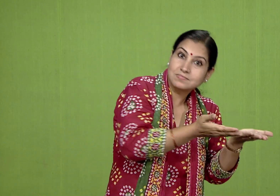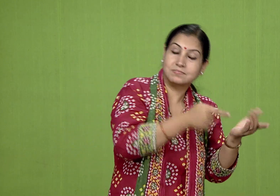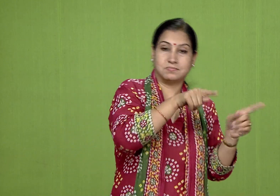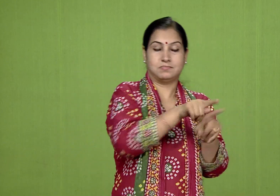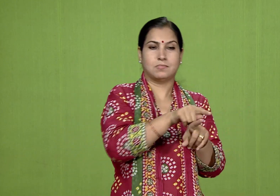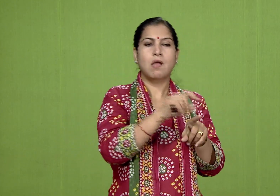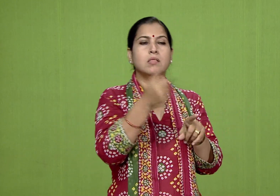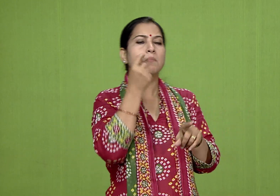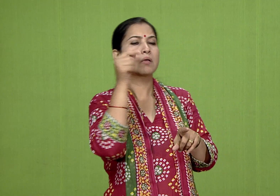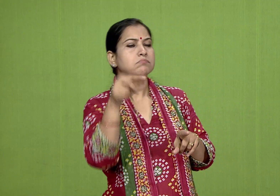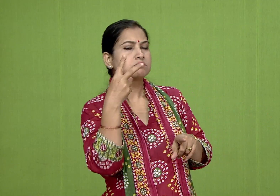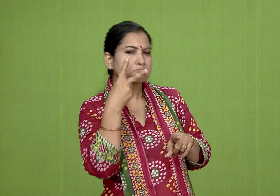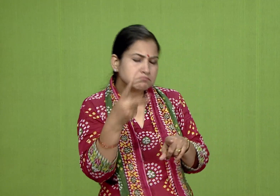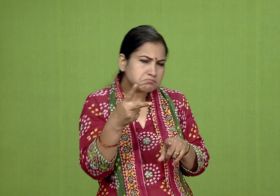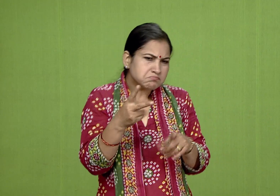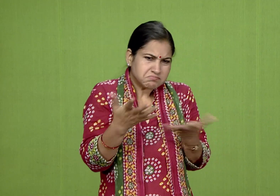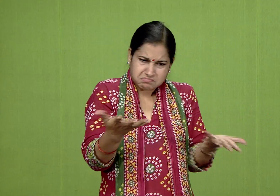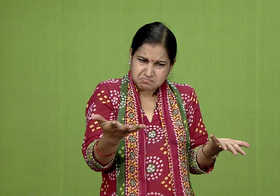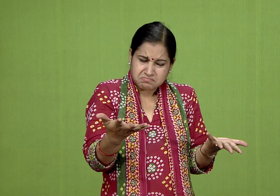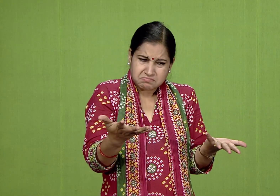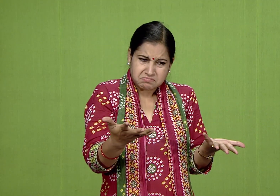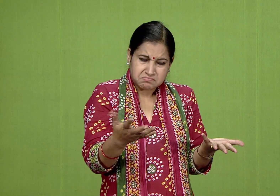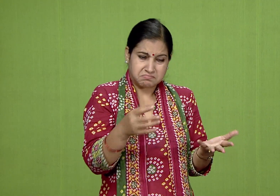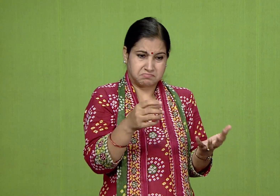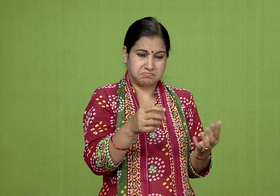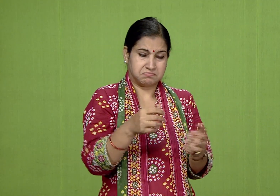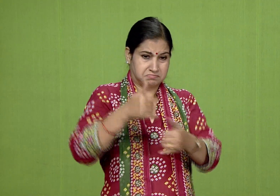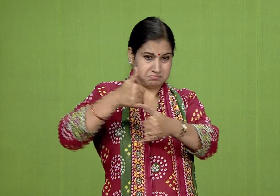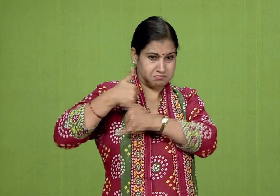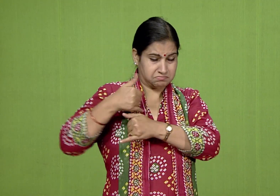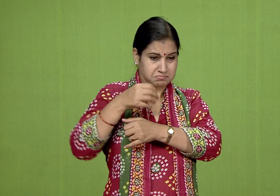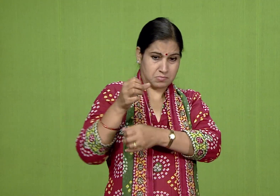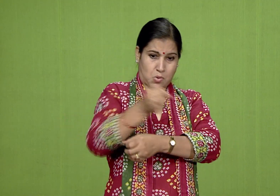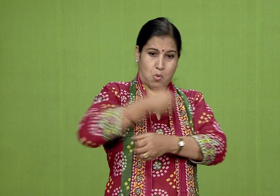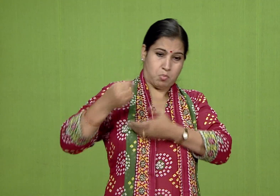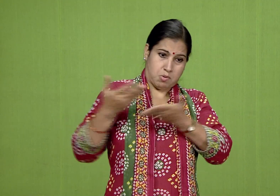Another customer, looking at this, could not resist himself asking the owner about her.